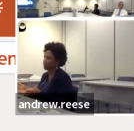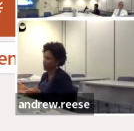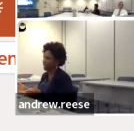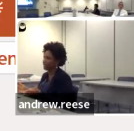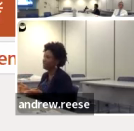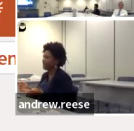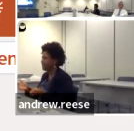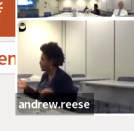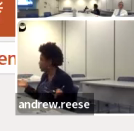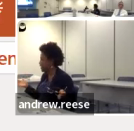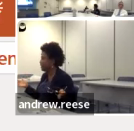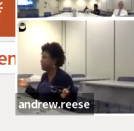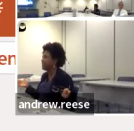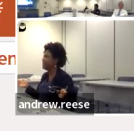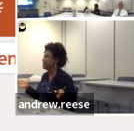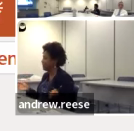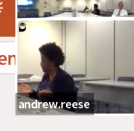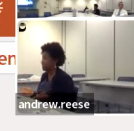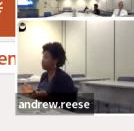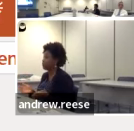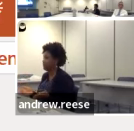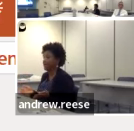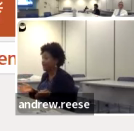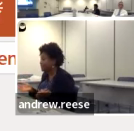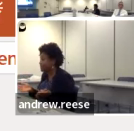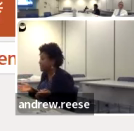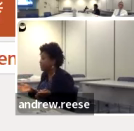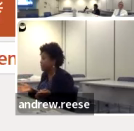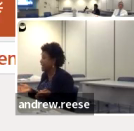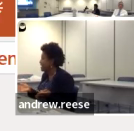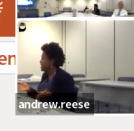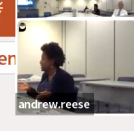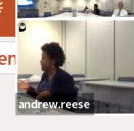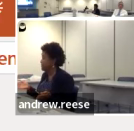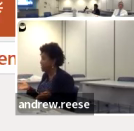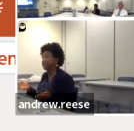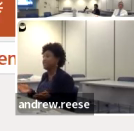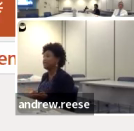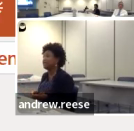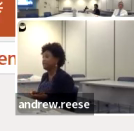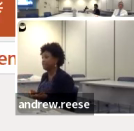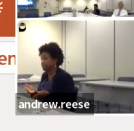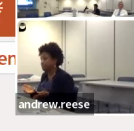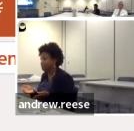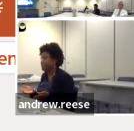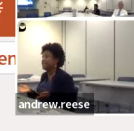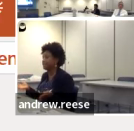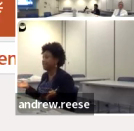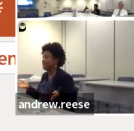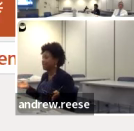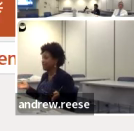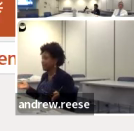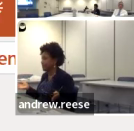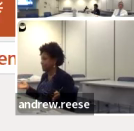sustain employment. It's also the duty of the residential provider to ensure that if the person